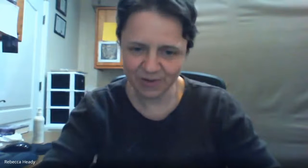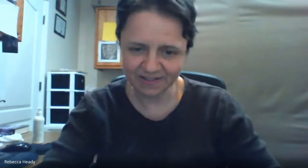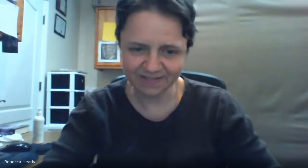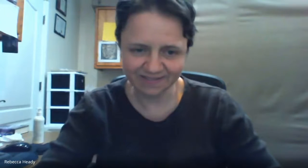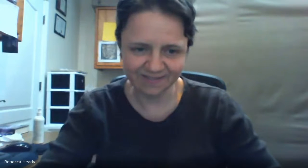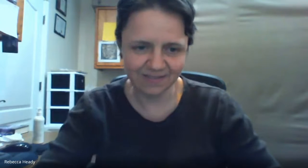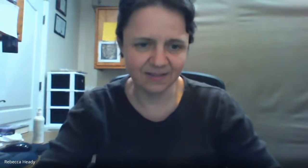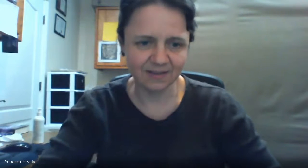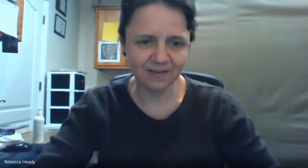weekend.